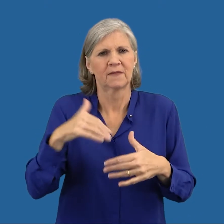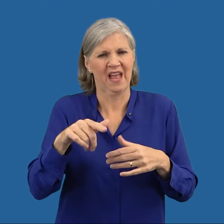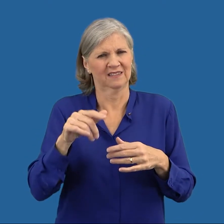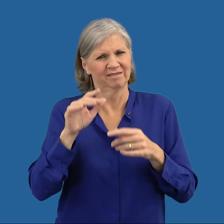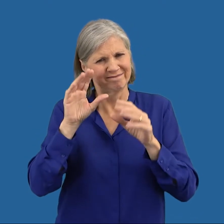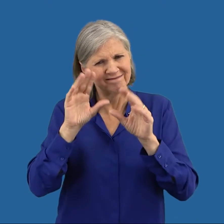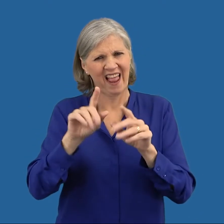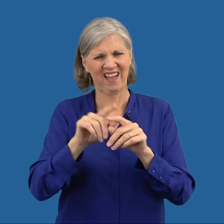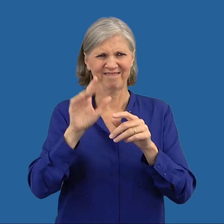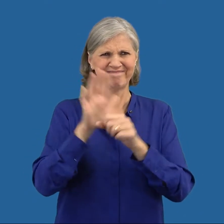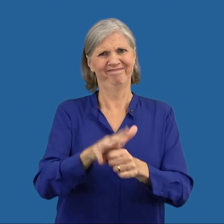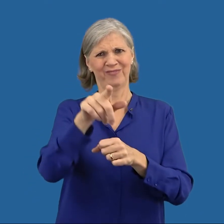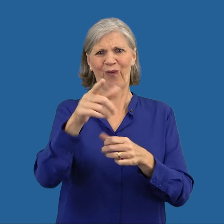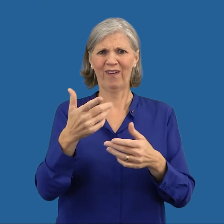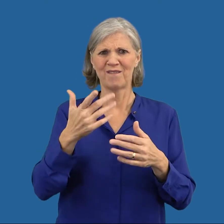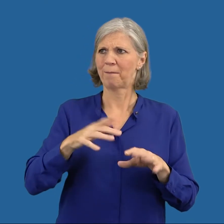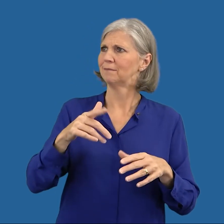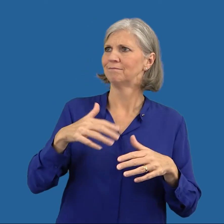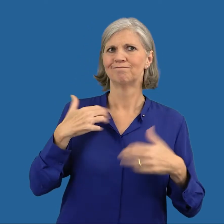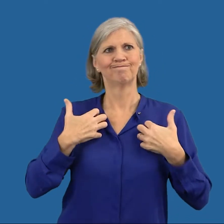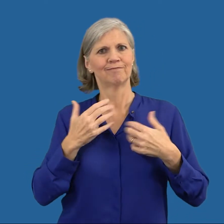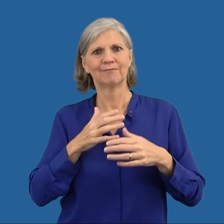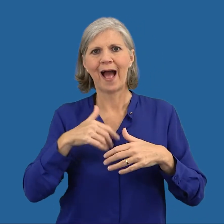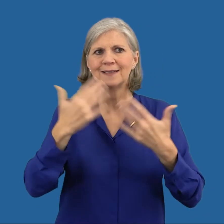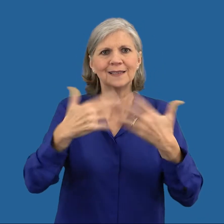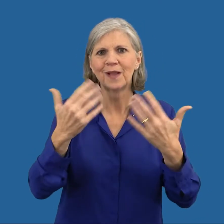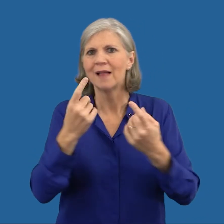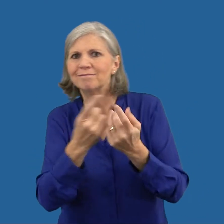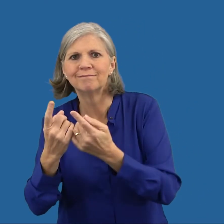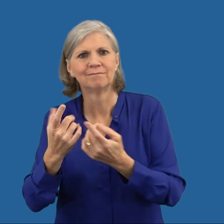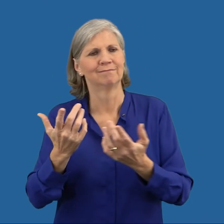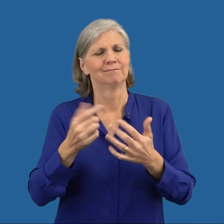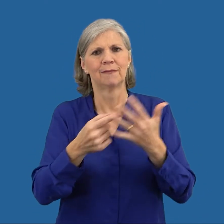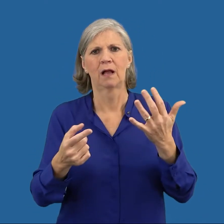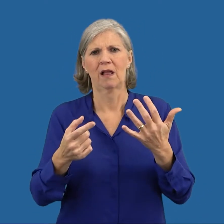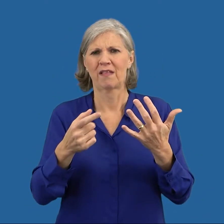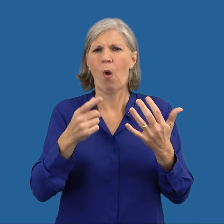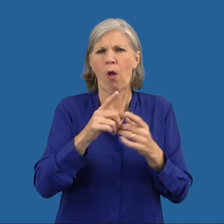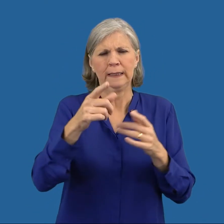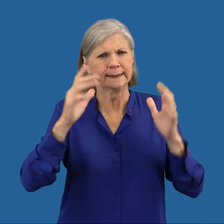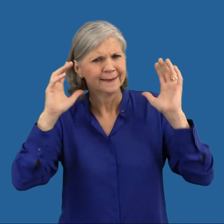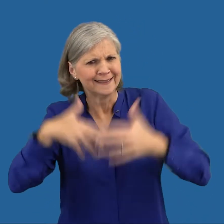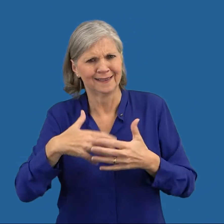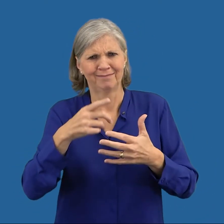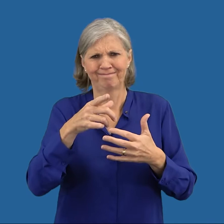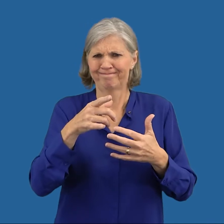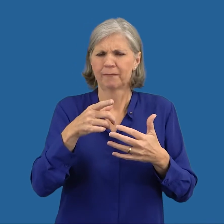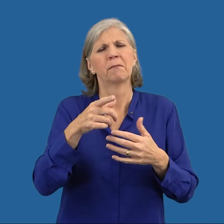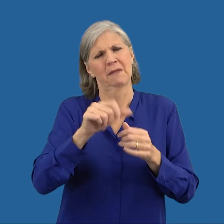If you experience severe period pain that stops you from doing day-to-day things, or that worries you at all, you should speak to your